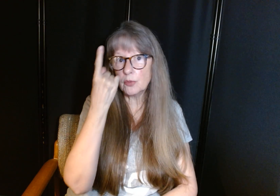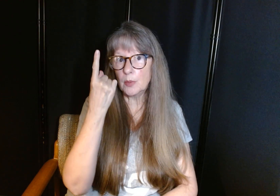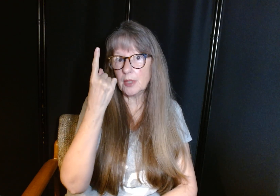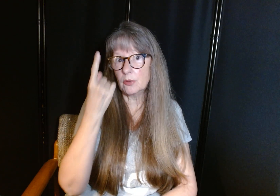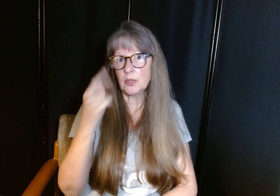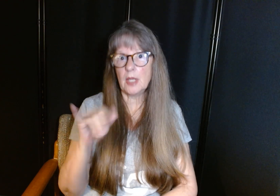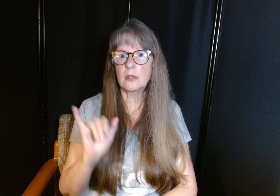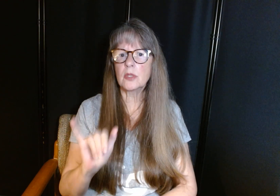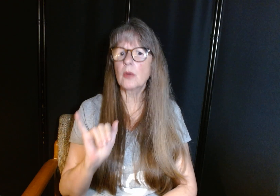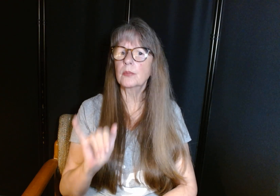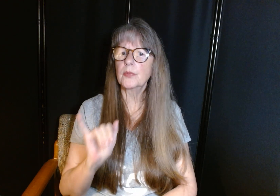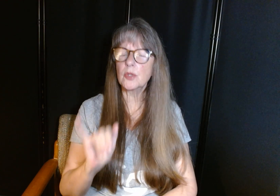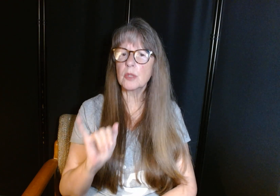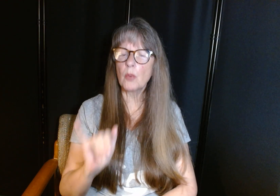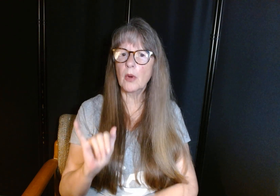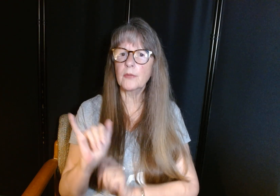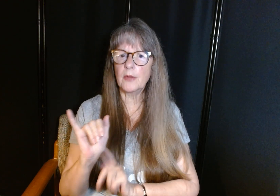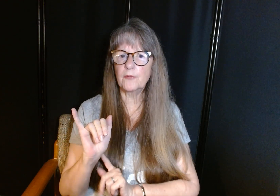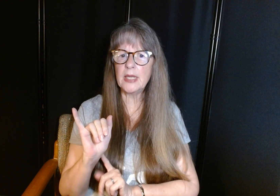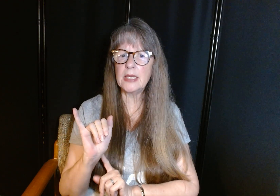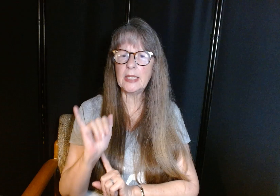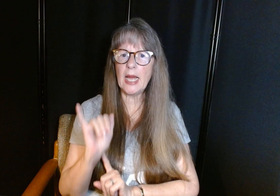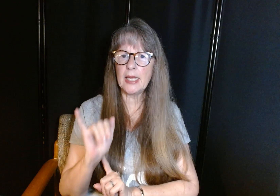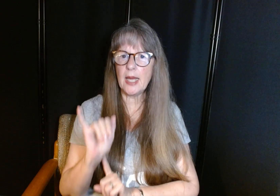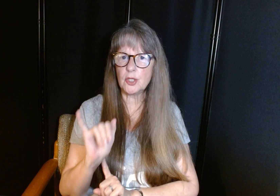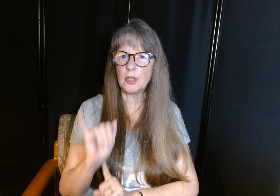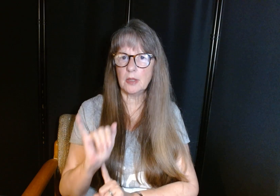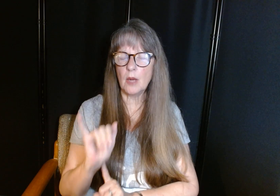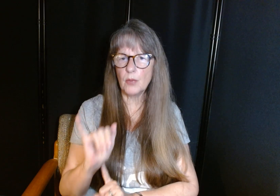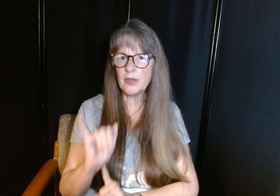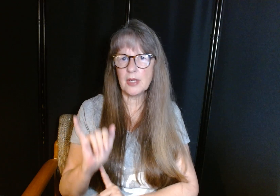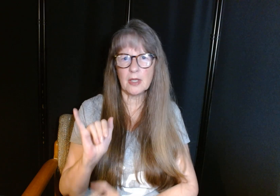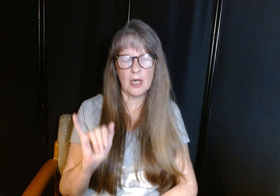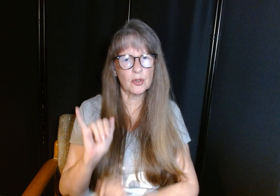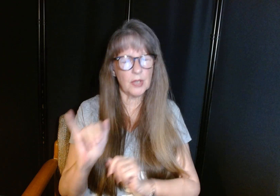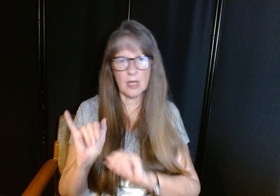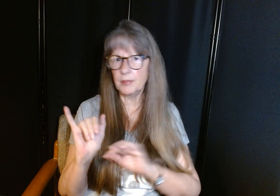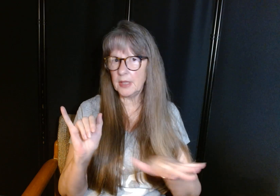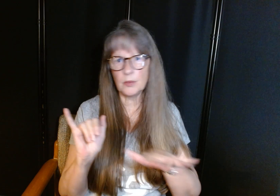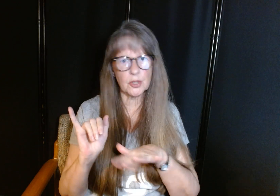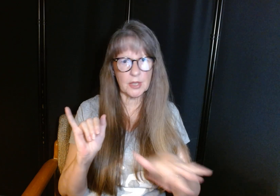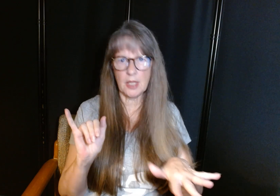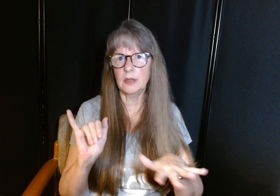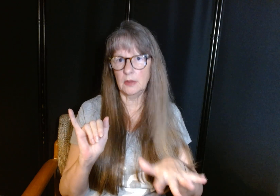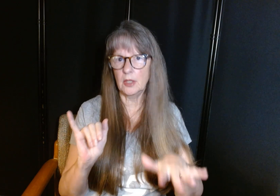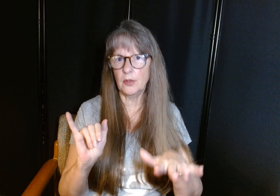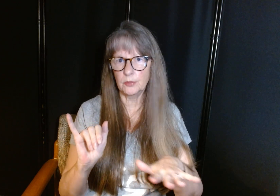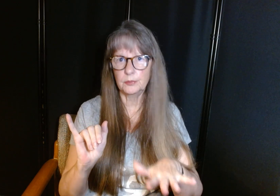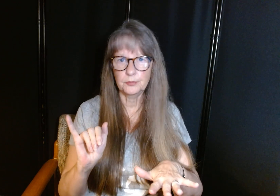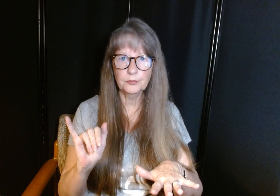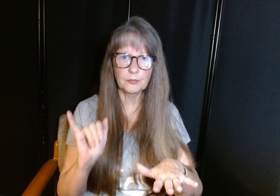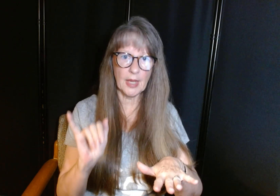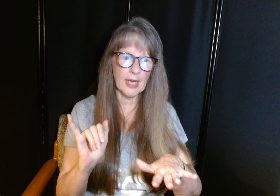with understand. So this is more of the feeling, I gotcha, I'm with you, I understand completely what you're saying, that kind of